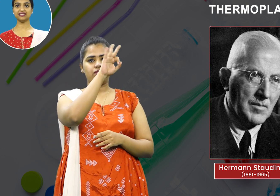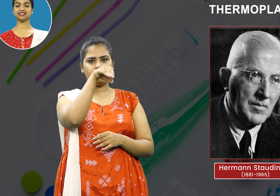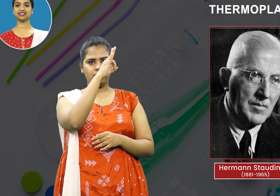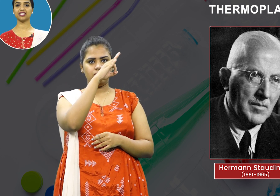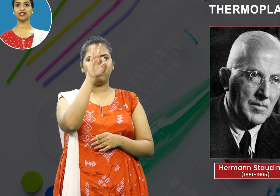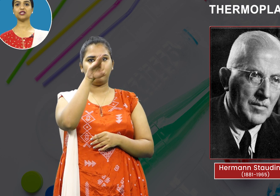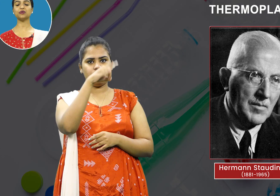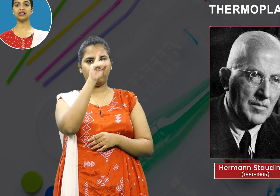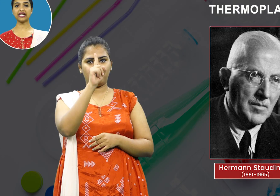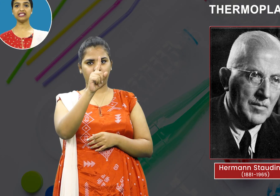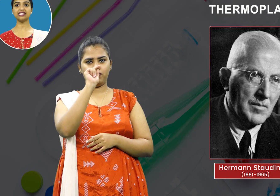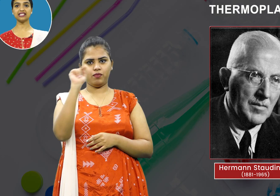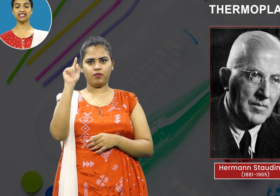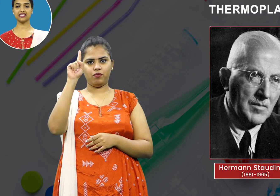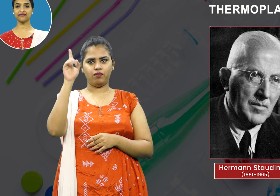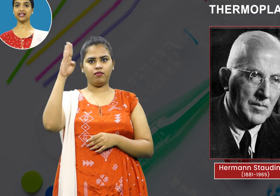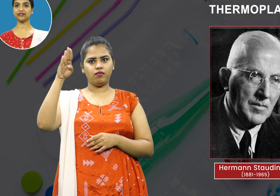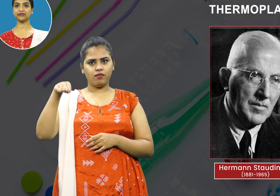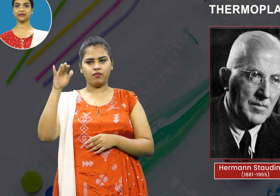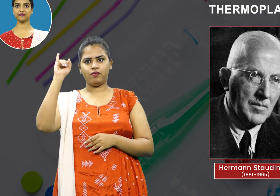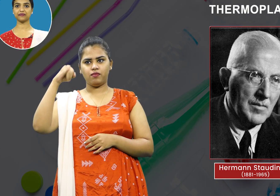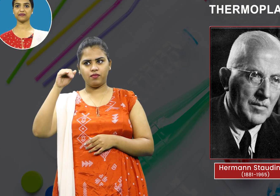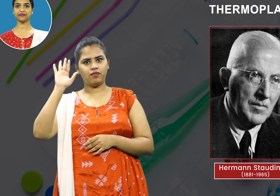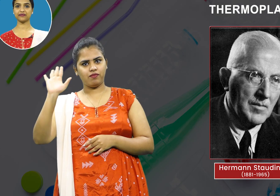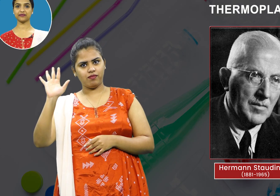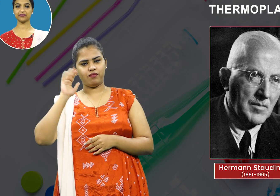(1881 to 1965).